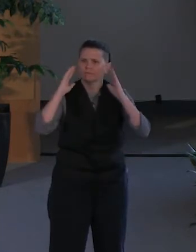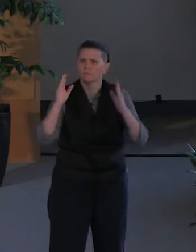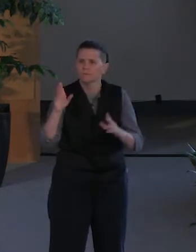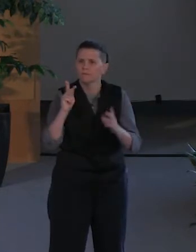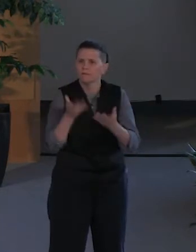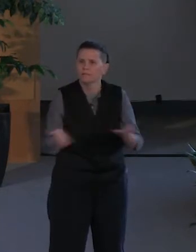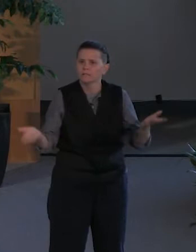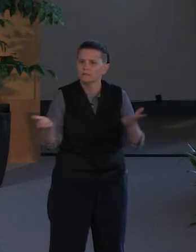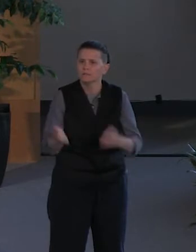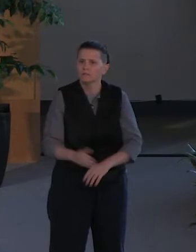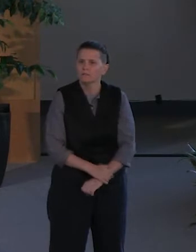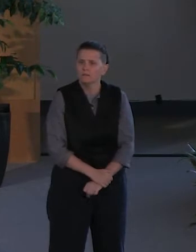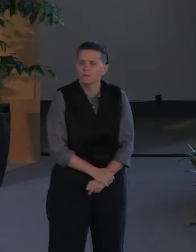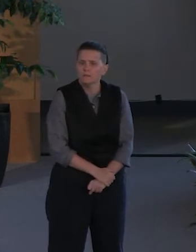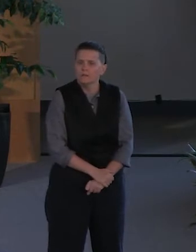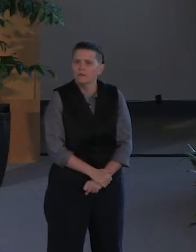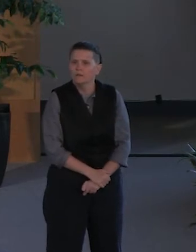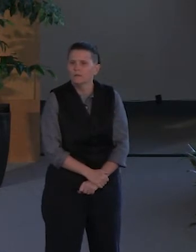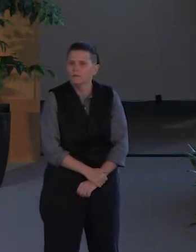stretch out a little bit.